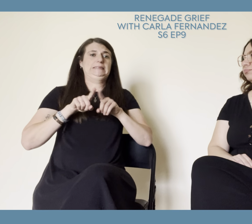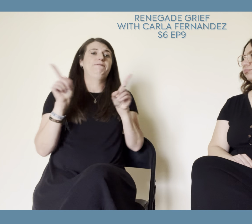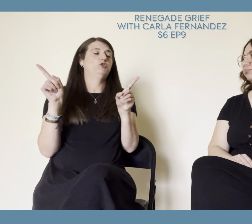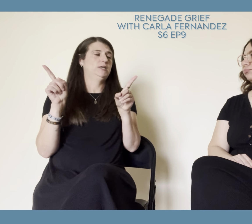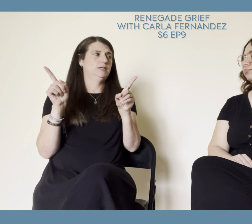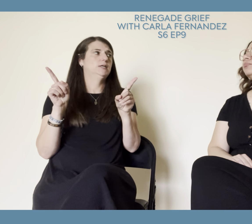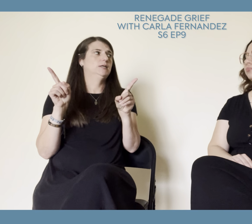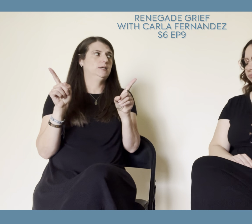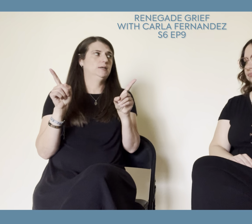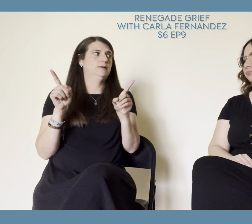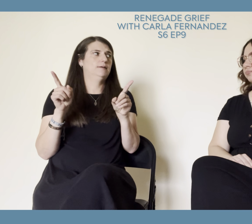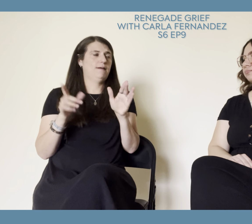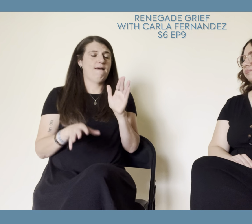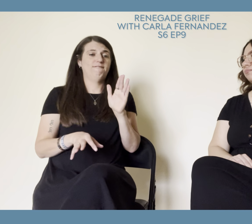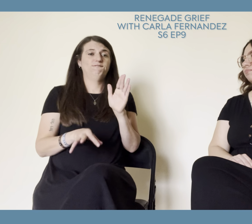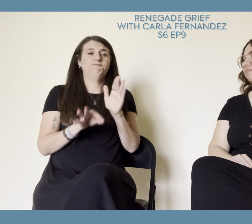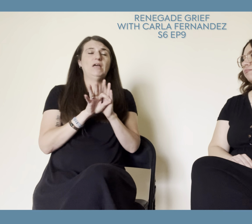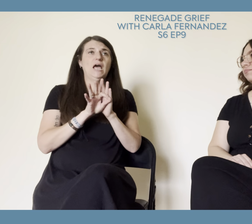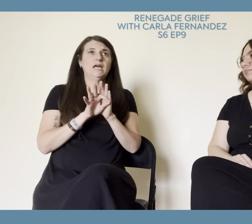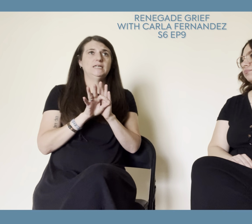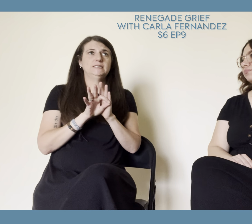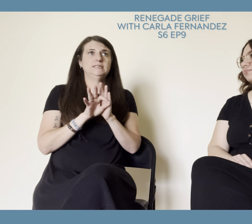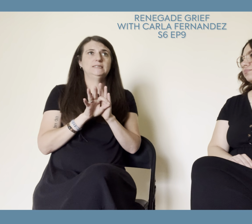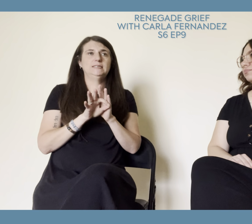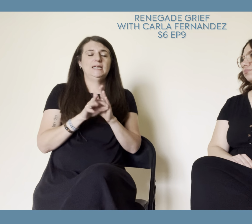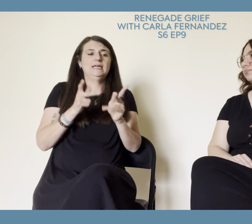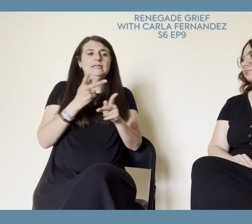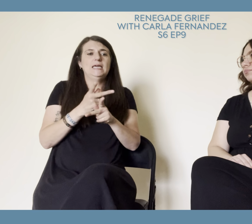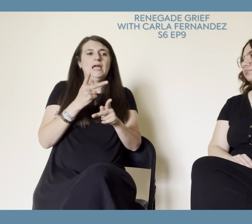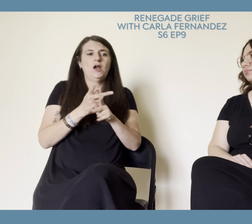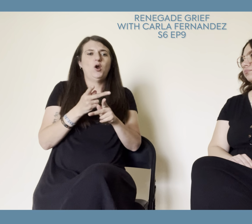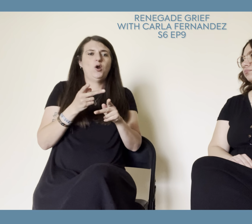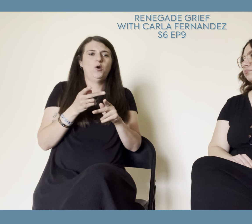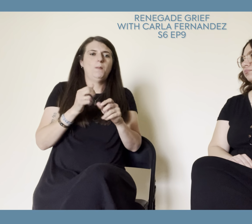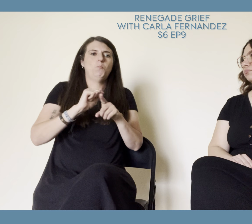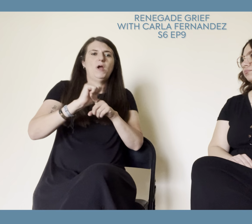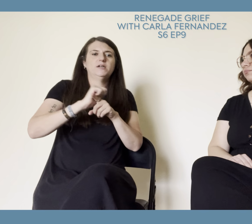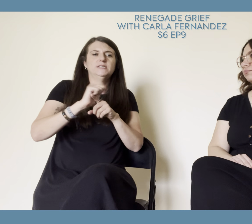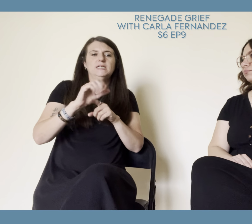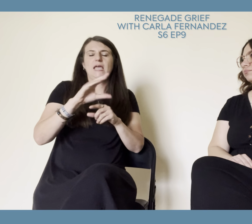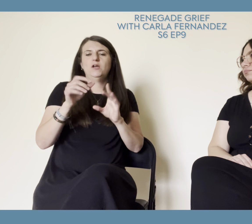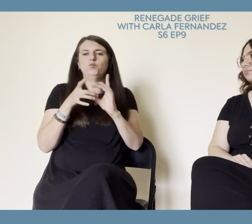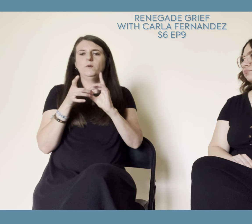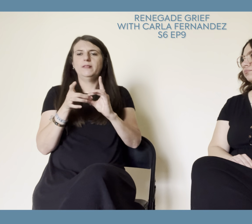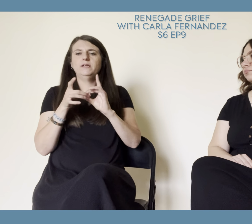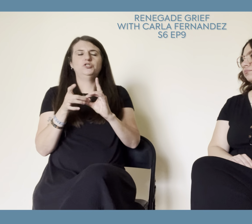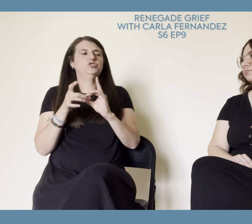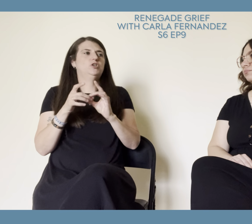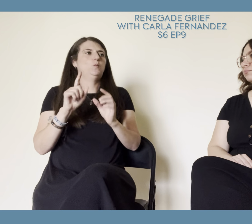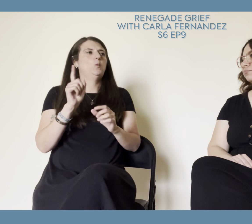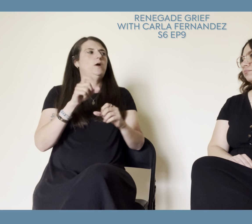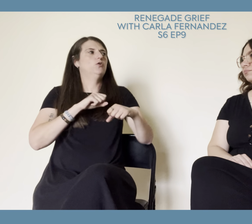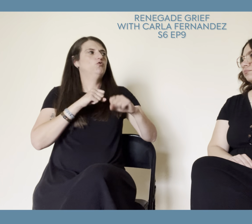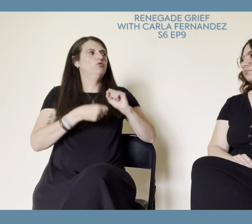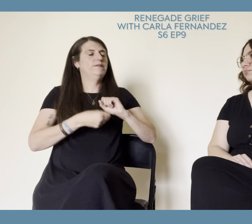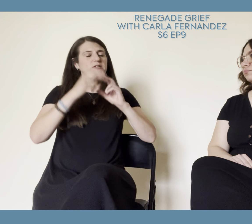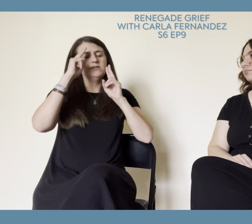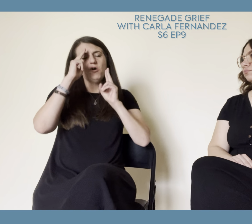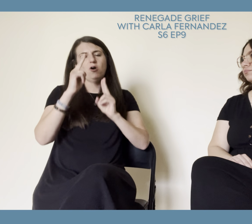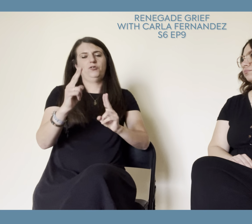actually find the care practices, the relationships where you feel like your grief is honored. I've sat in